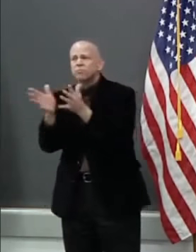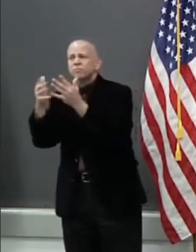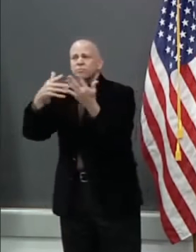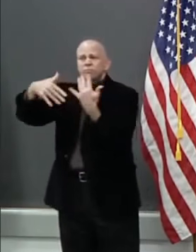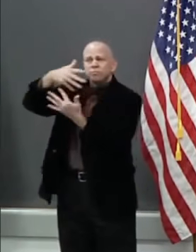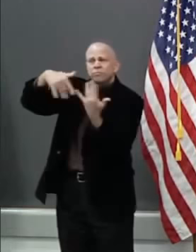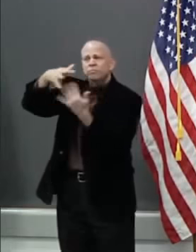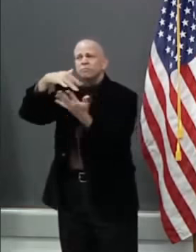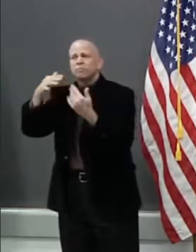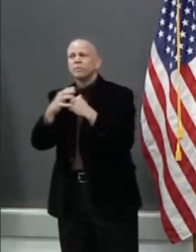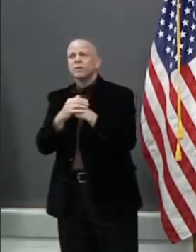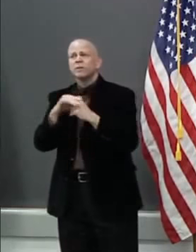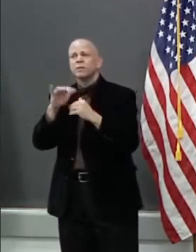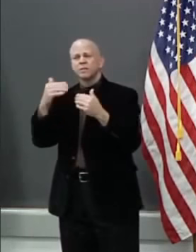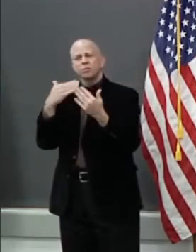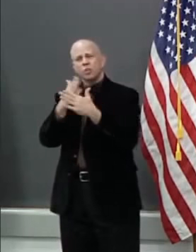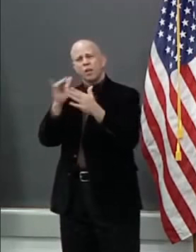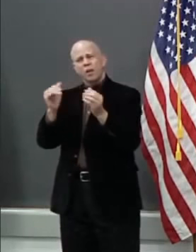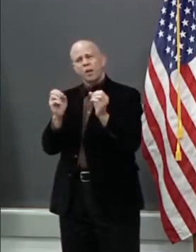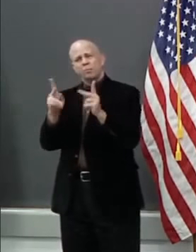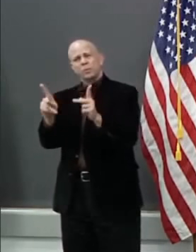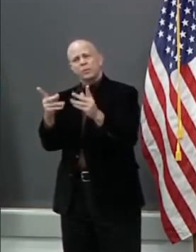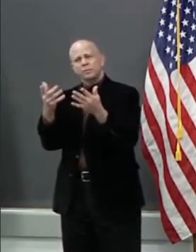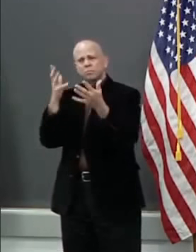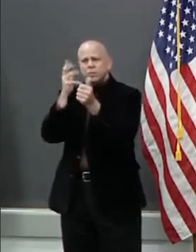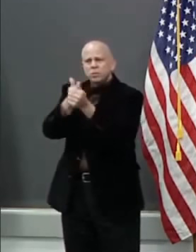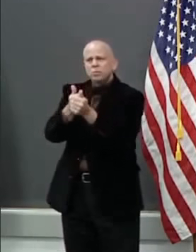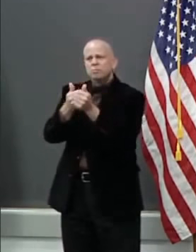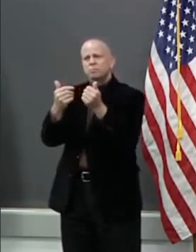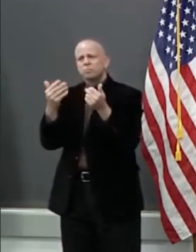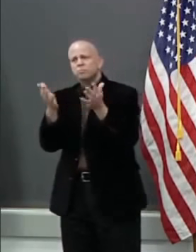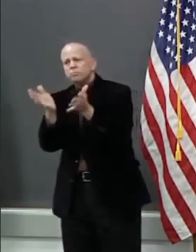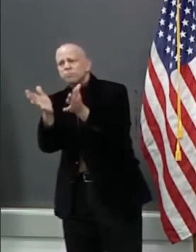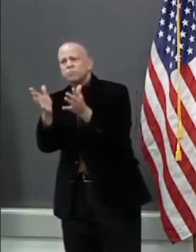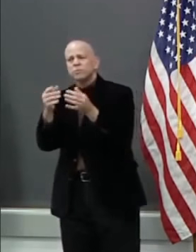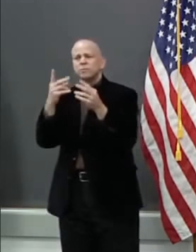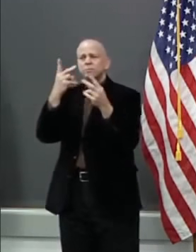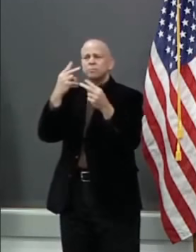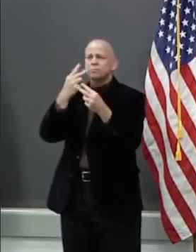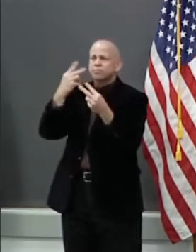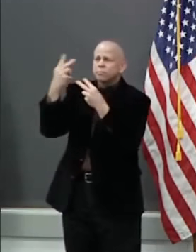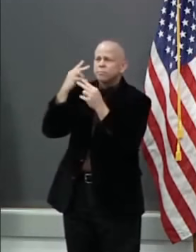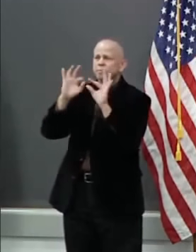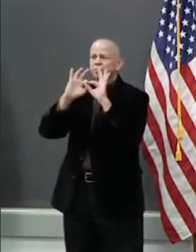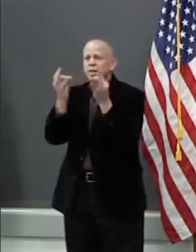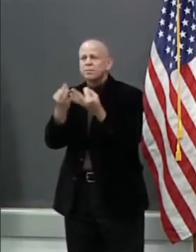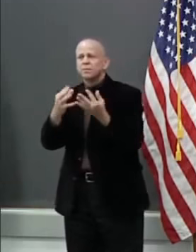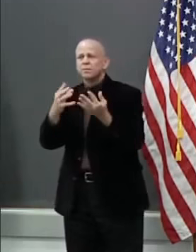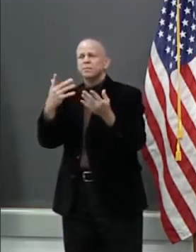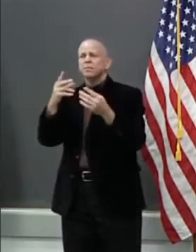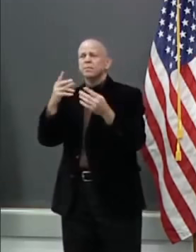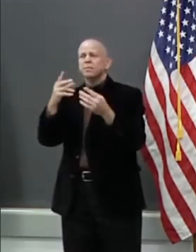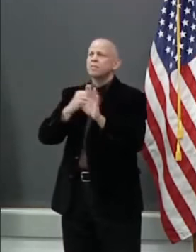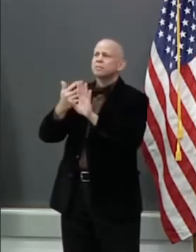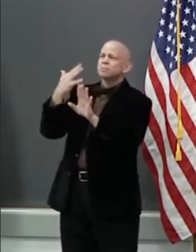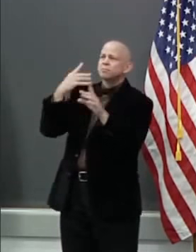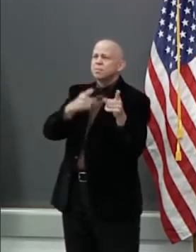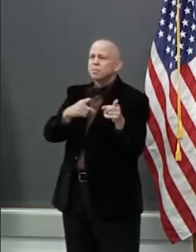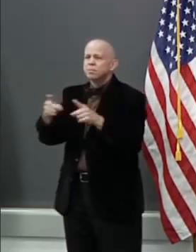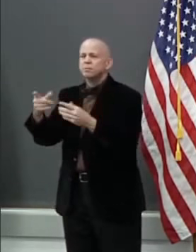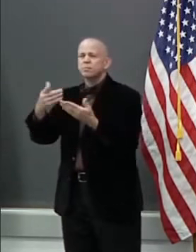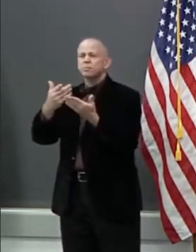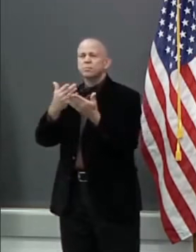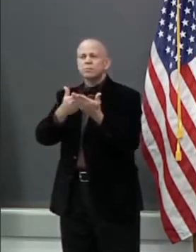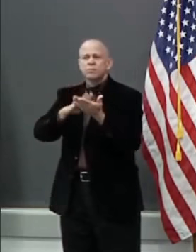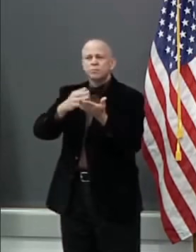that opportunity to catch up, share your favorite Thanksgiving memories and Thanksgiving recipes. Limit your exposure to non-household members